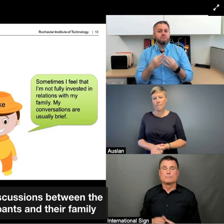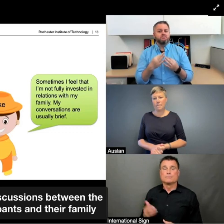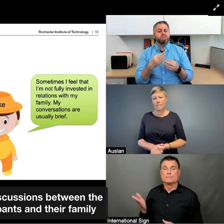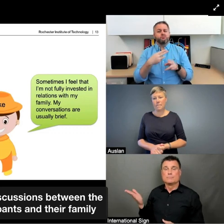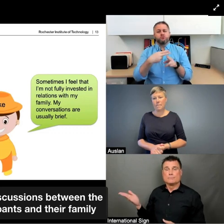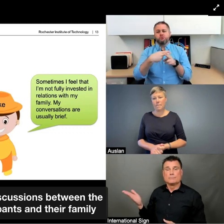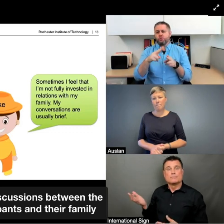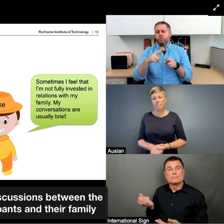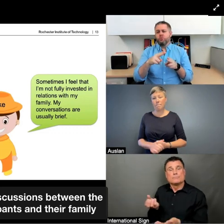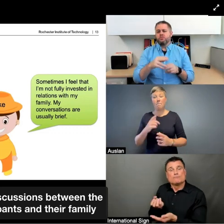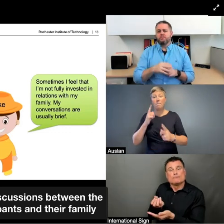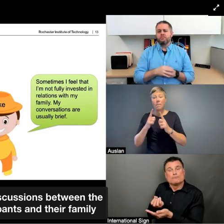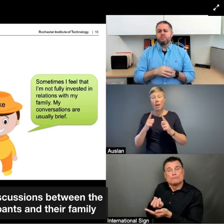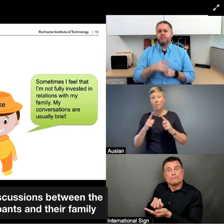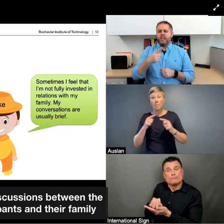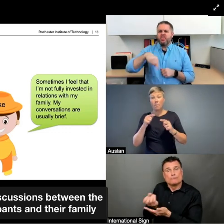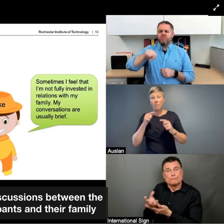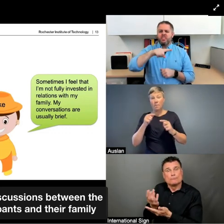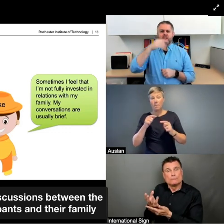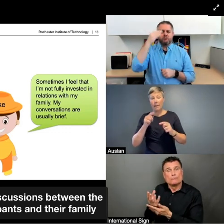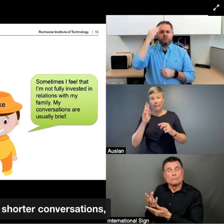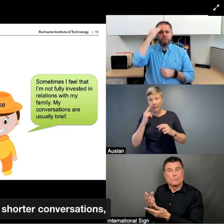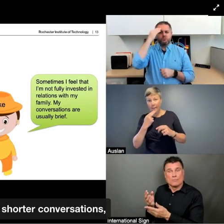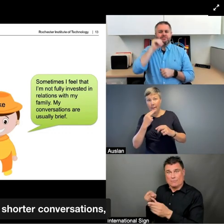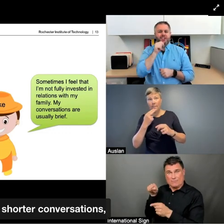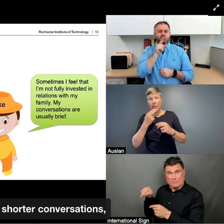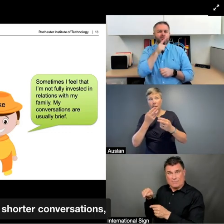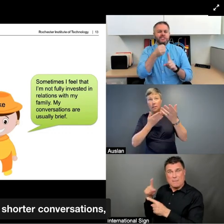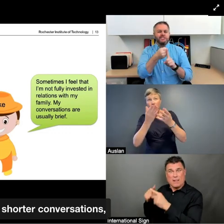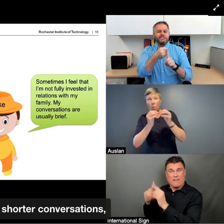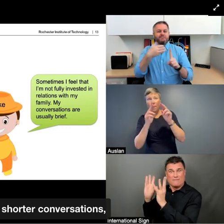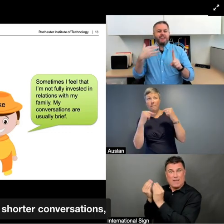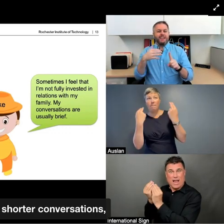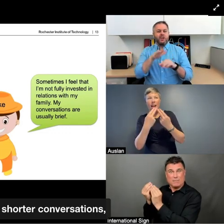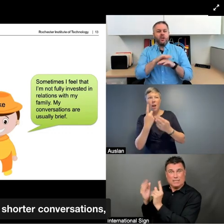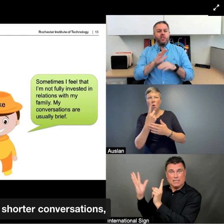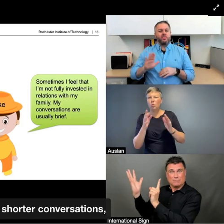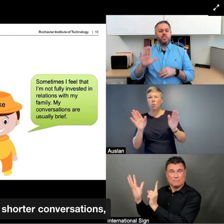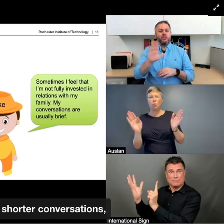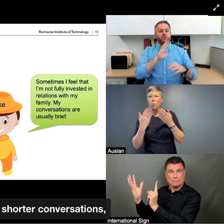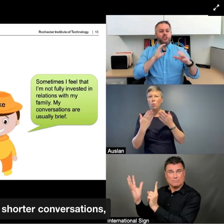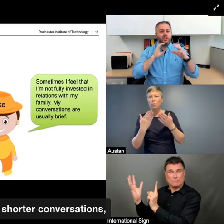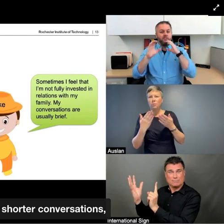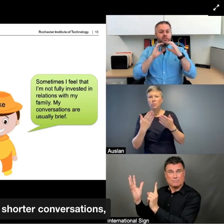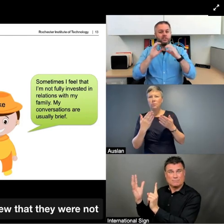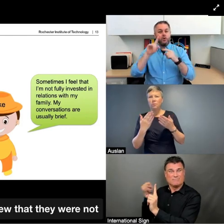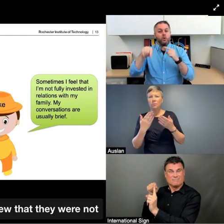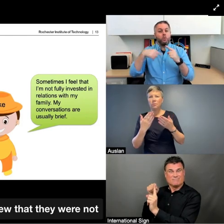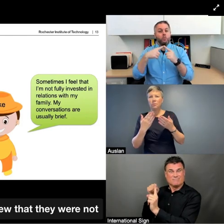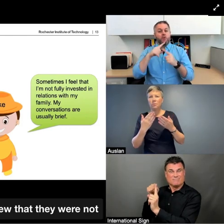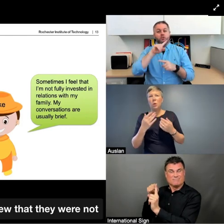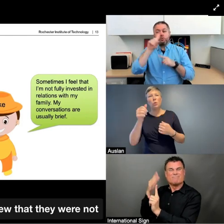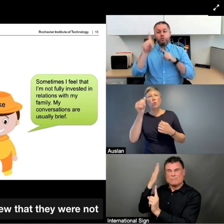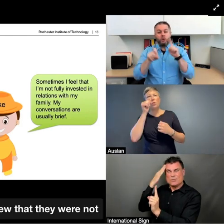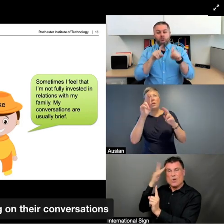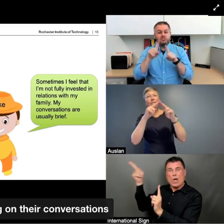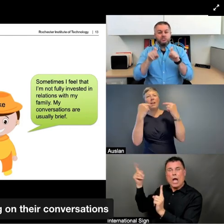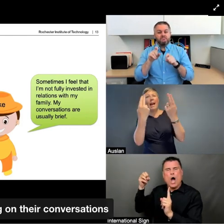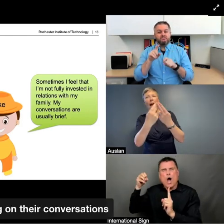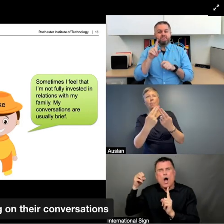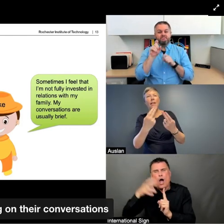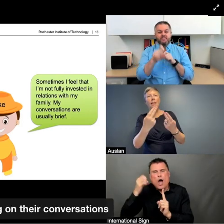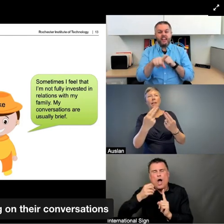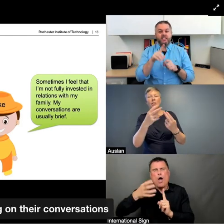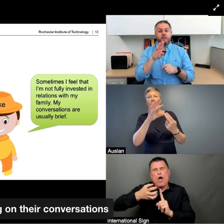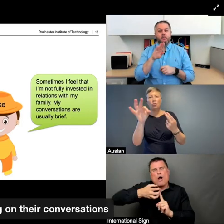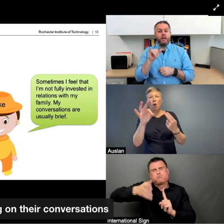Often, discussions between the participants and their family would be shorter conversations. They knew that they were not